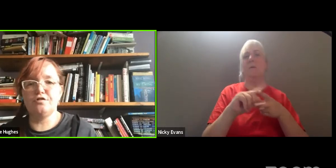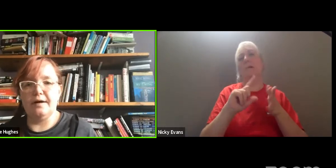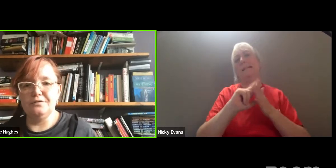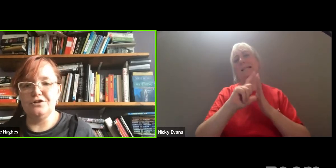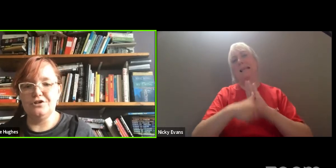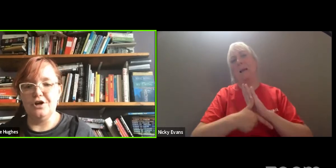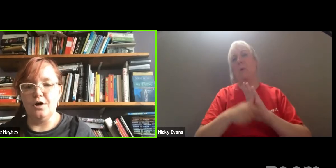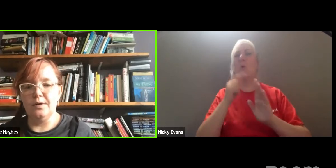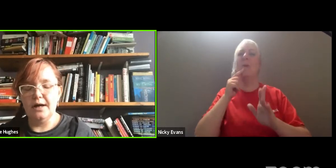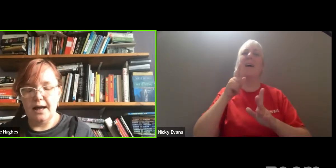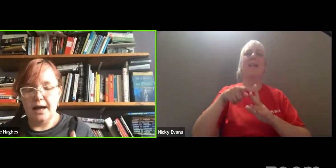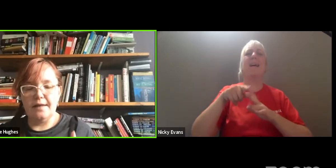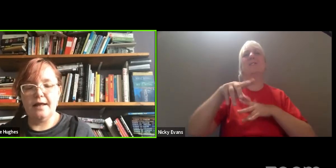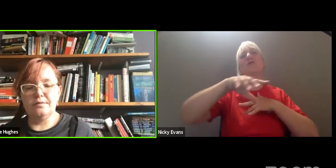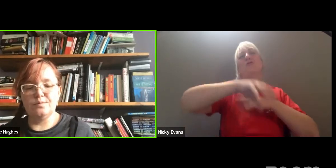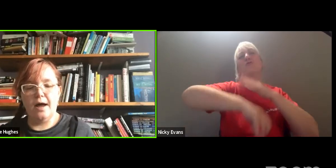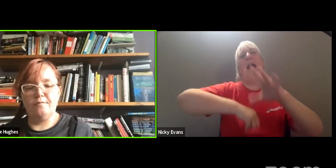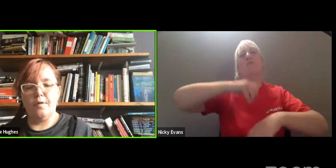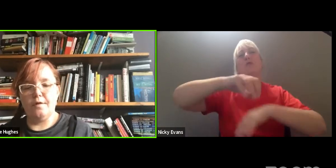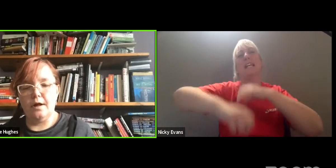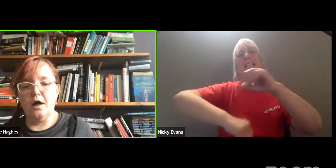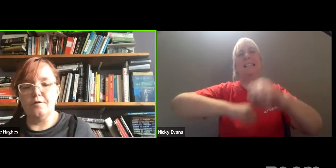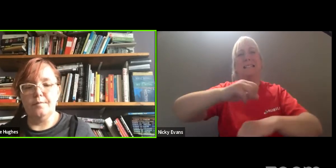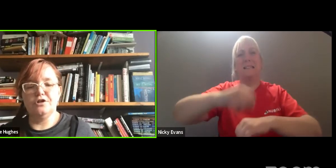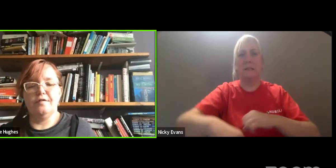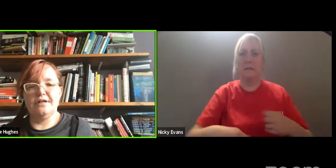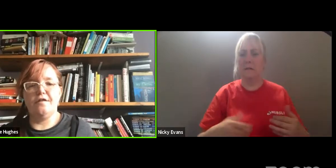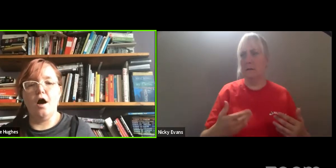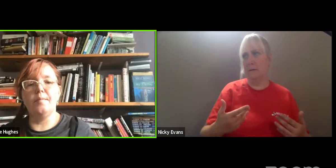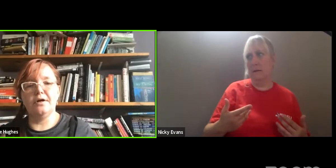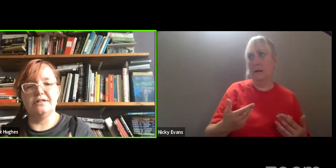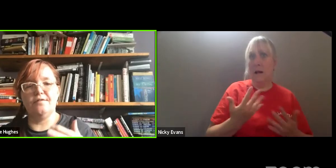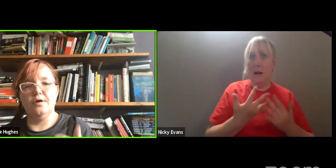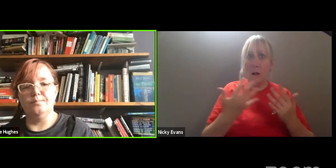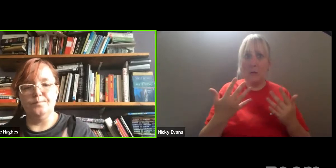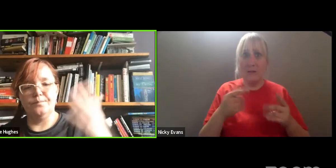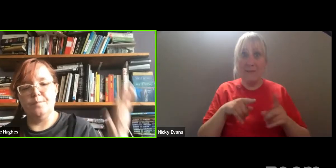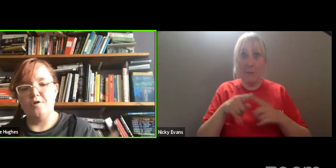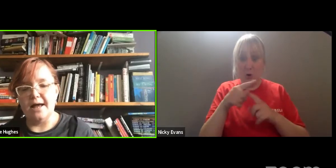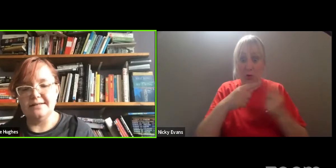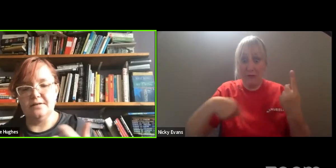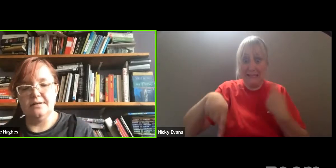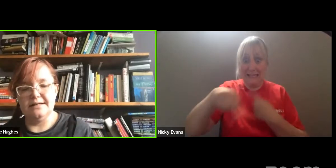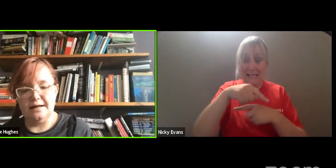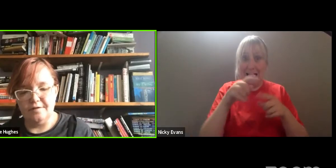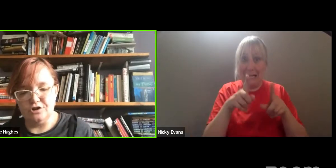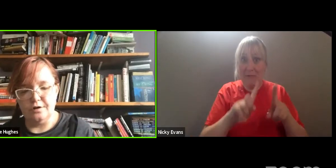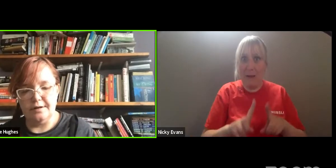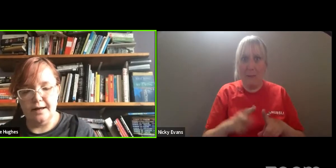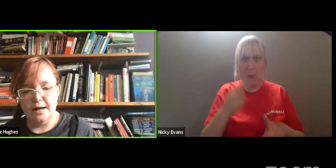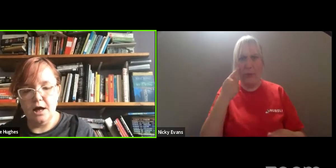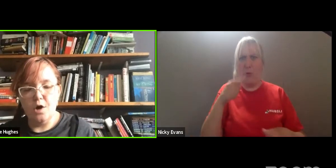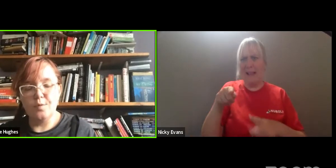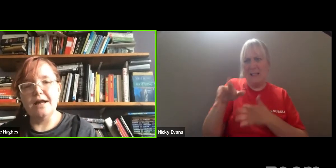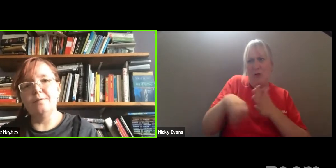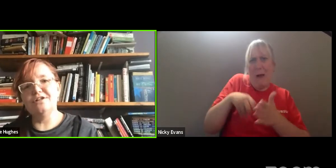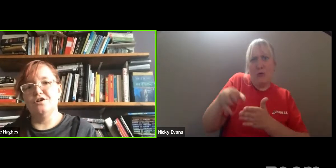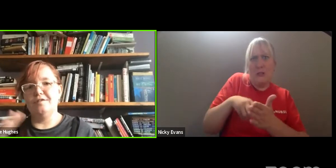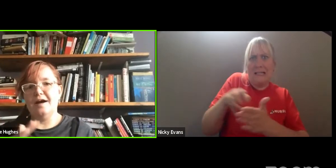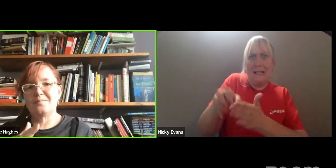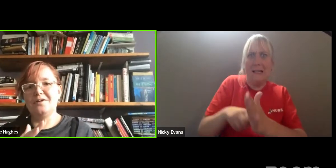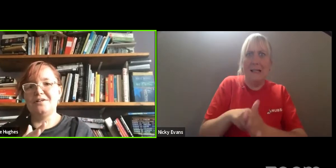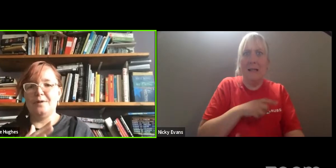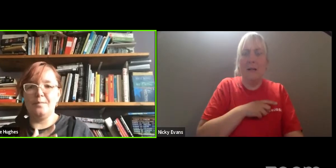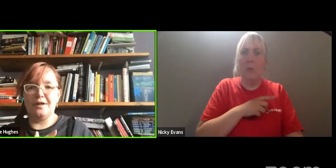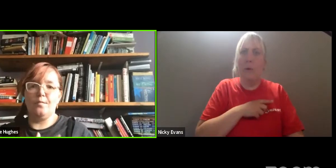all the scroungers, you know, and that was what a lot of the majority thought because of the press and the television and that. But now it's